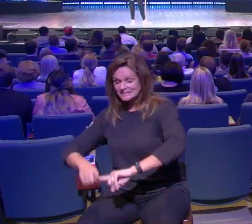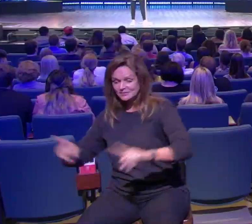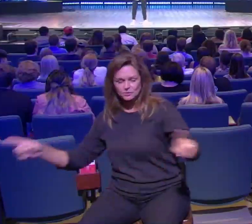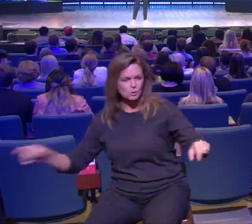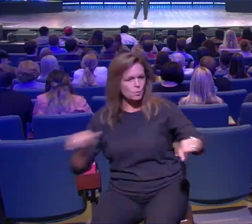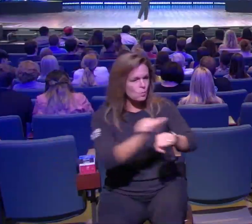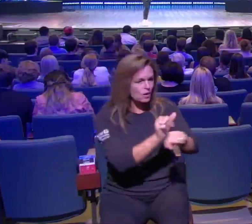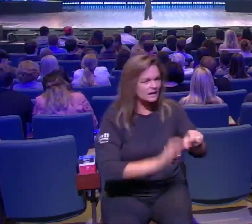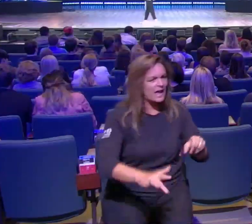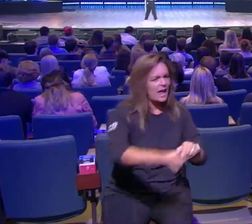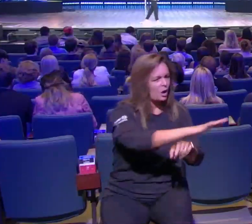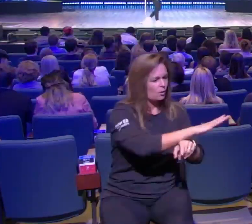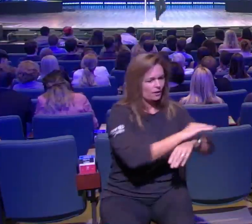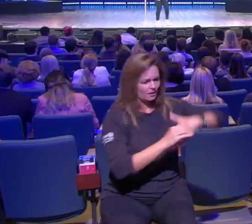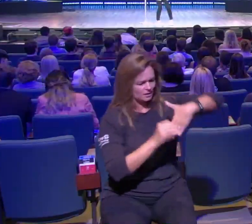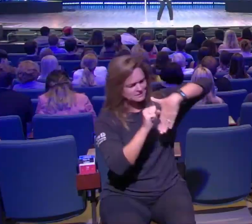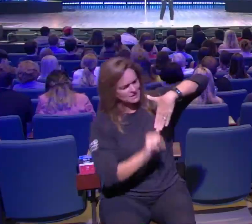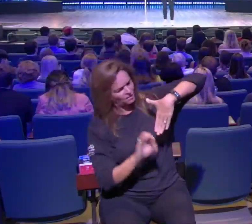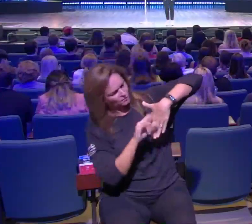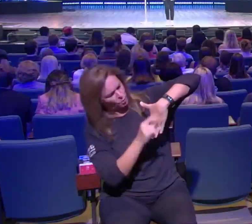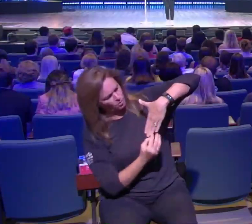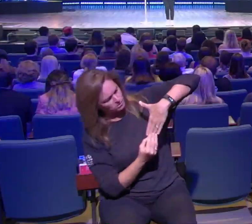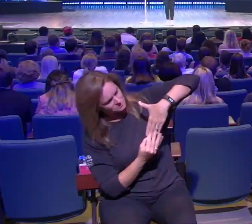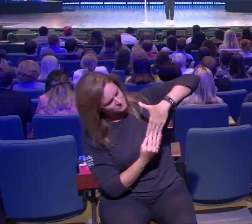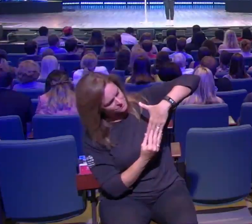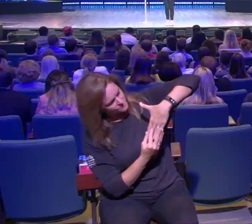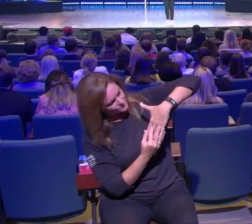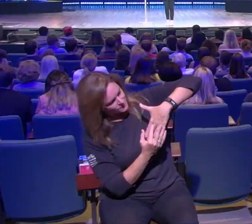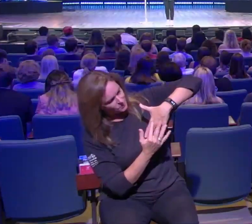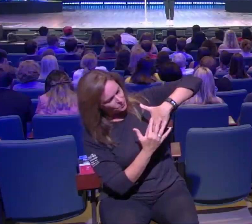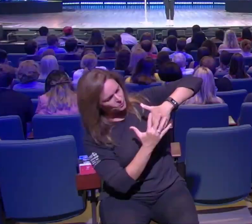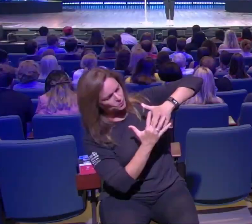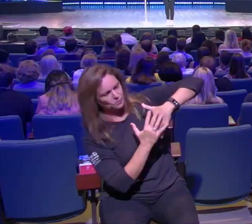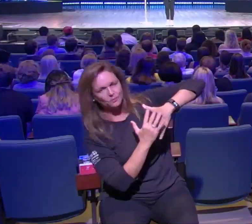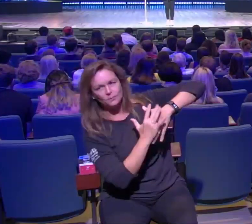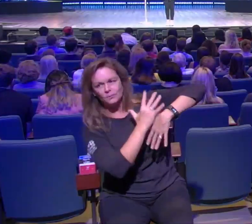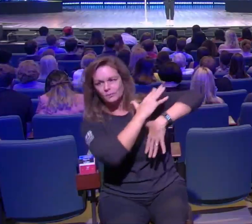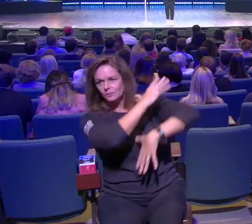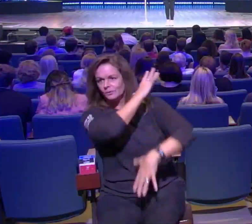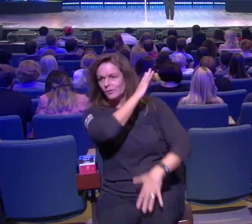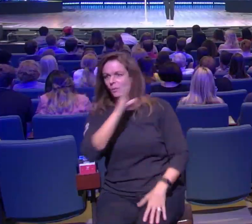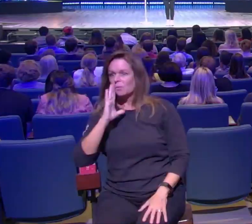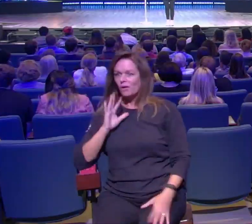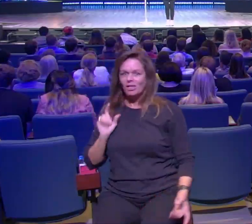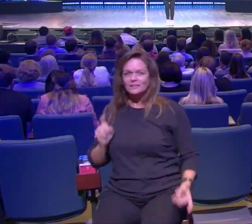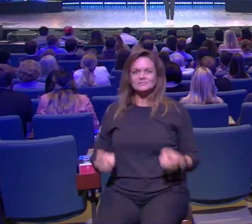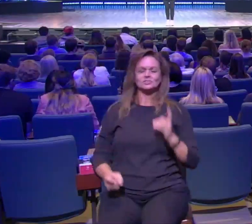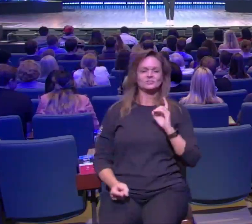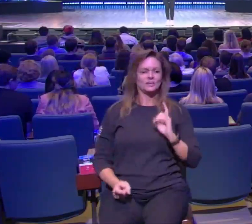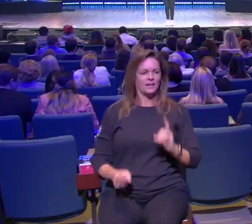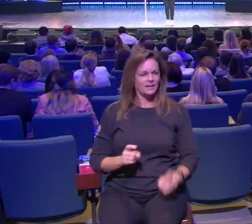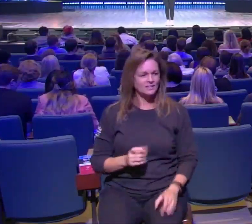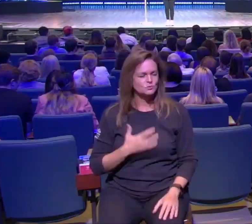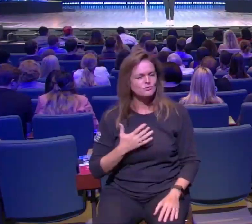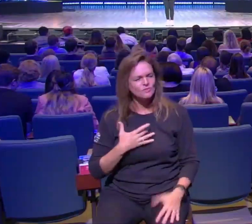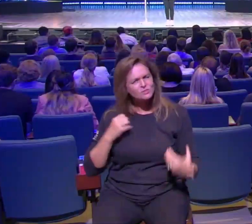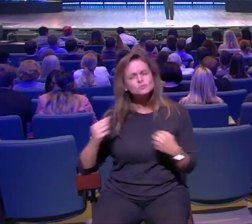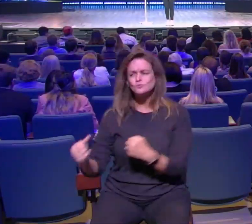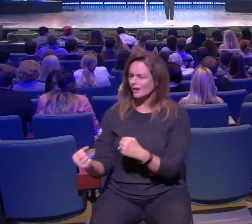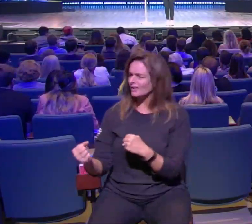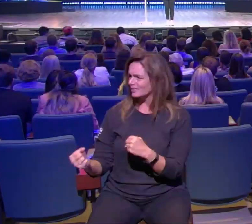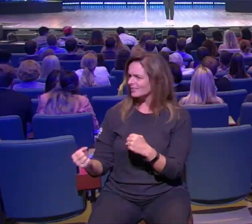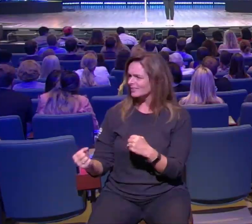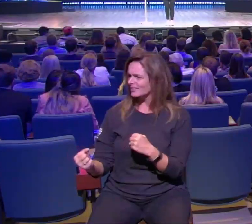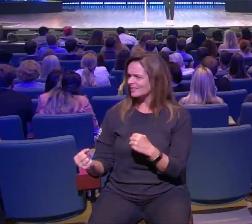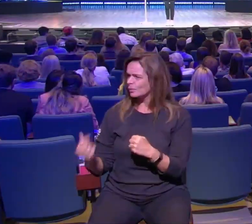our region is gonna be different because we stepped up together. See, there's power and there's strength in